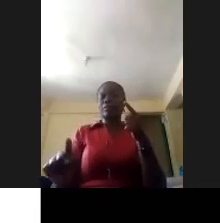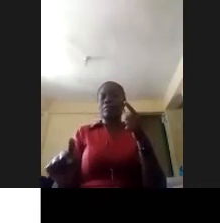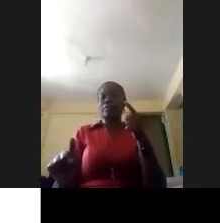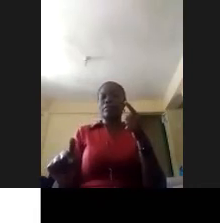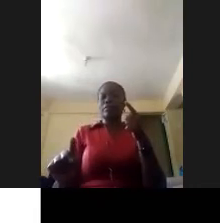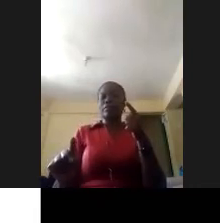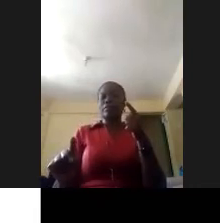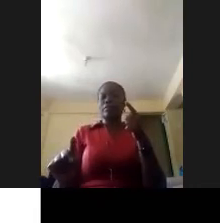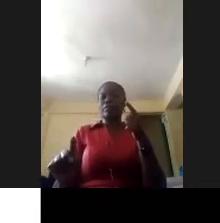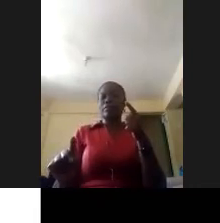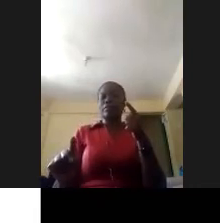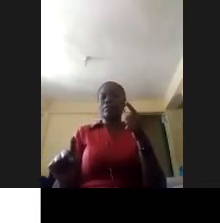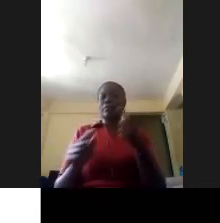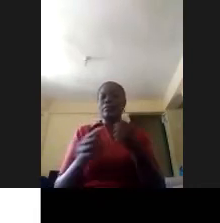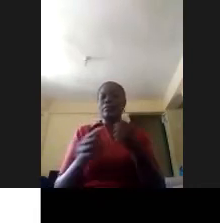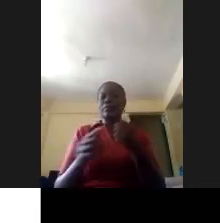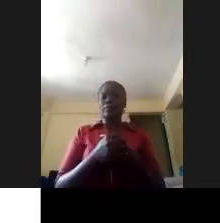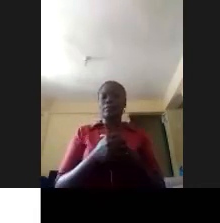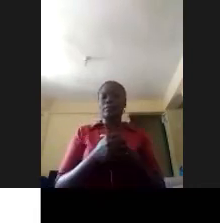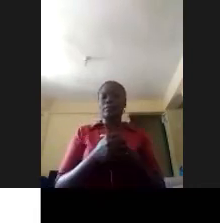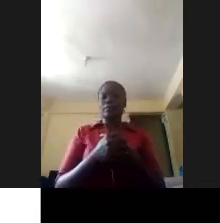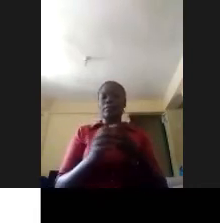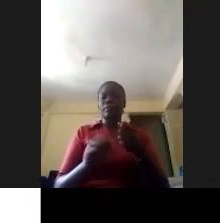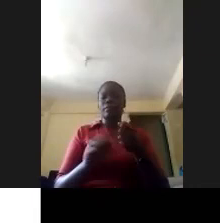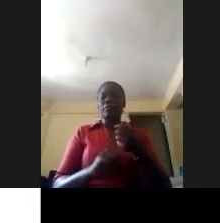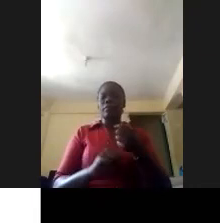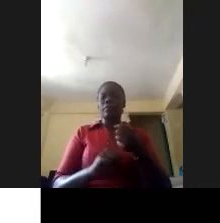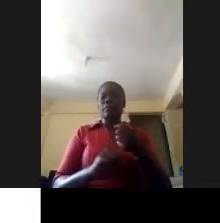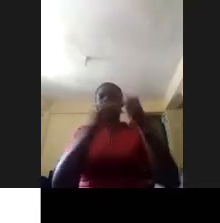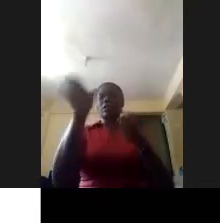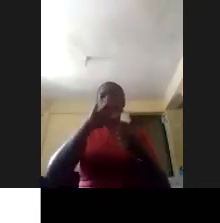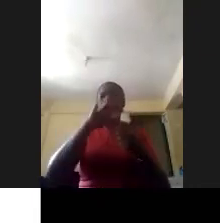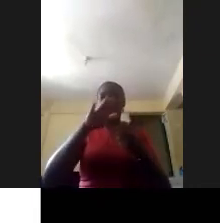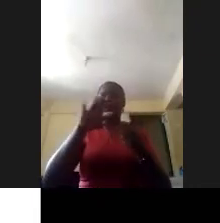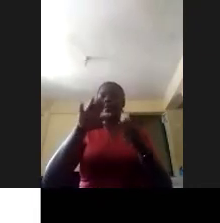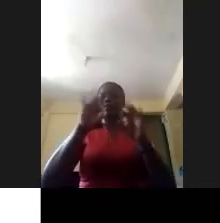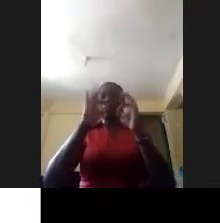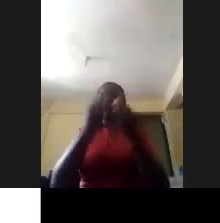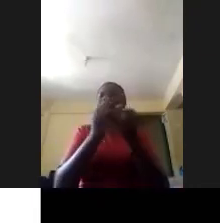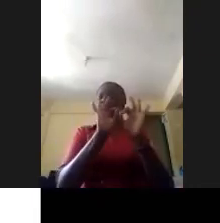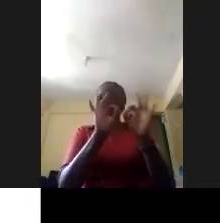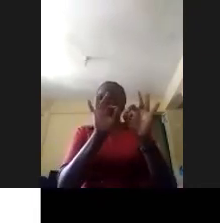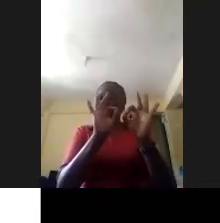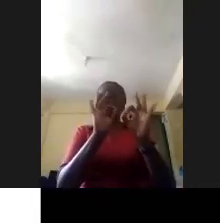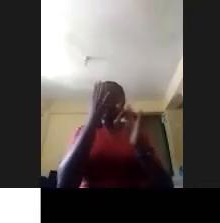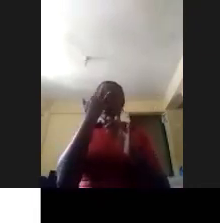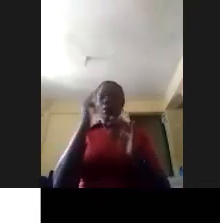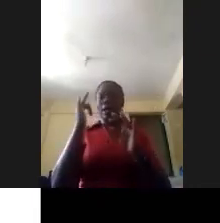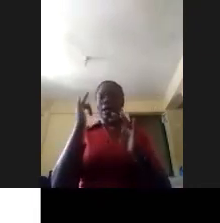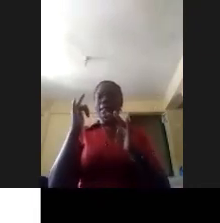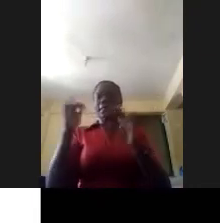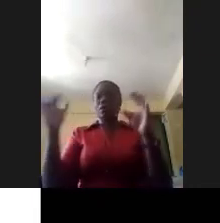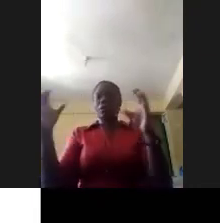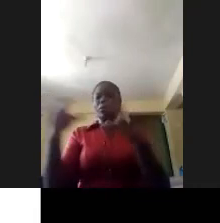Sorry about that. supportive environments in the family, at school, and wider communities. Yeah, because we are